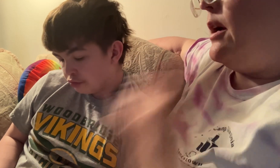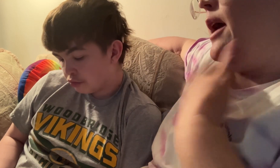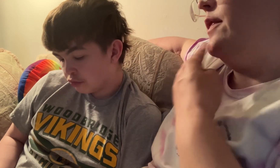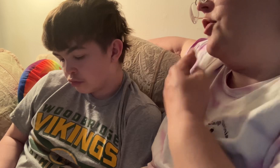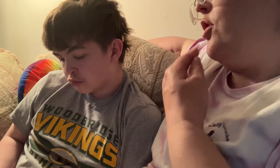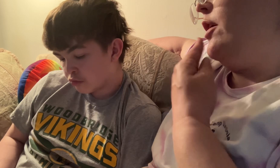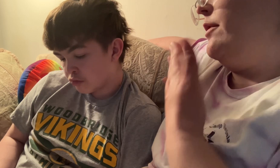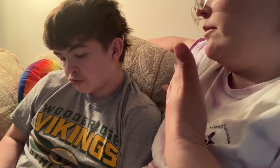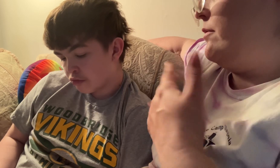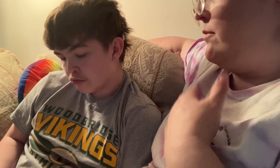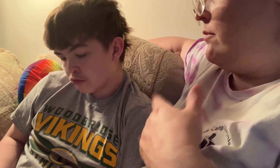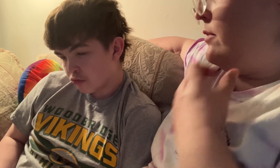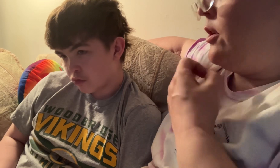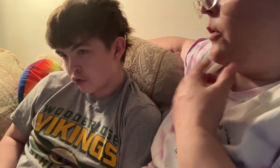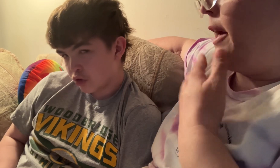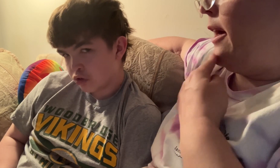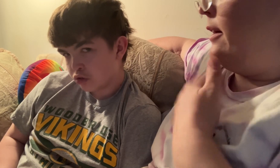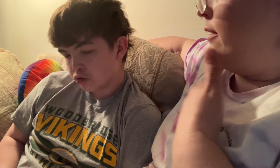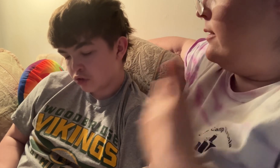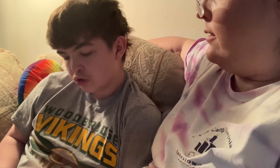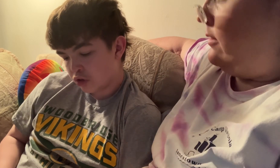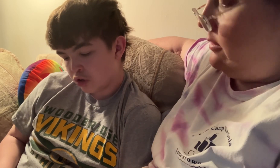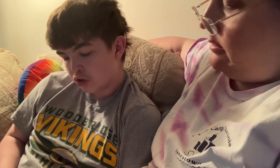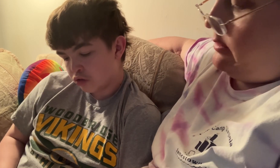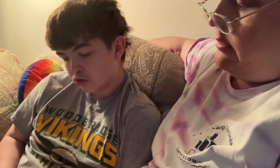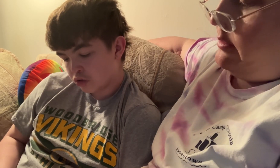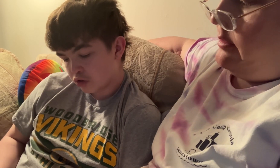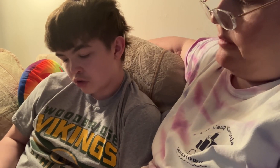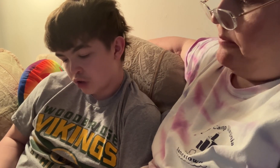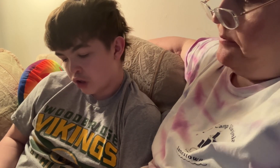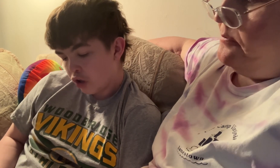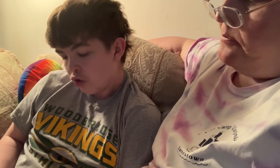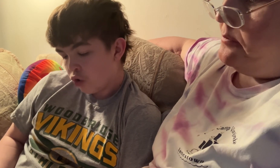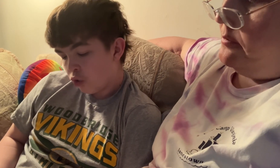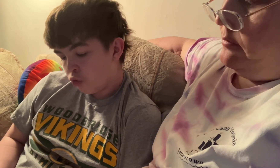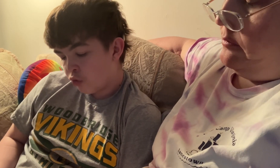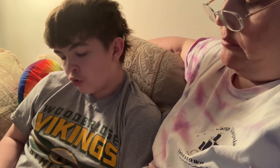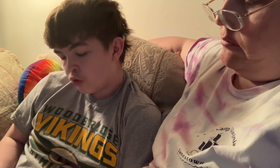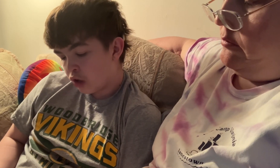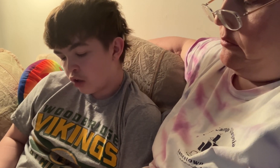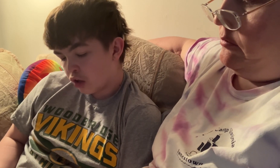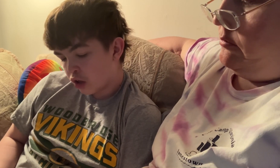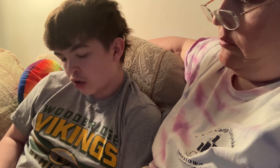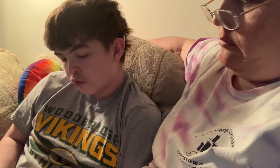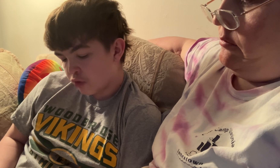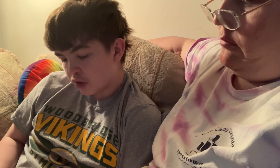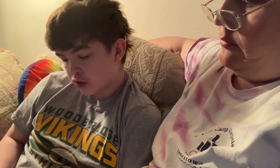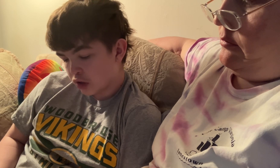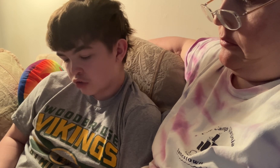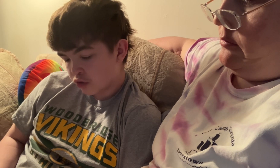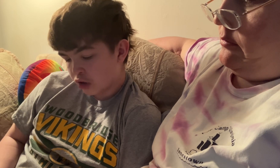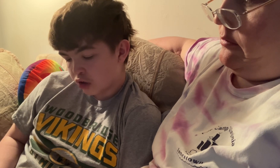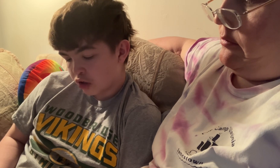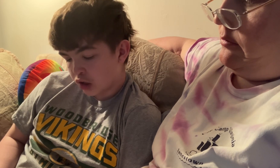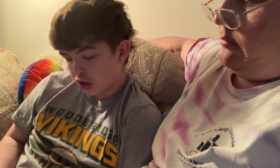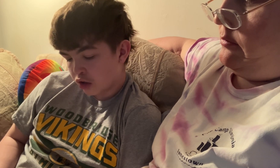And they're not. They're okay. Oh. Who knew nothing of the sunshine in